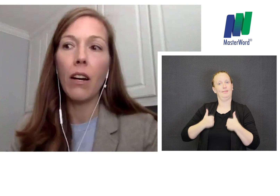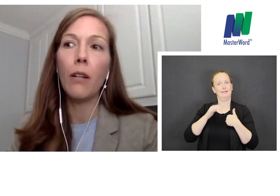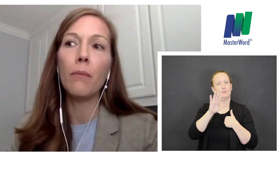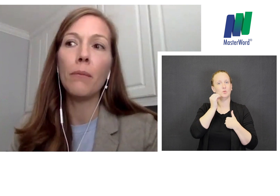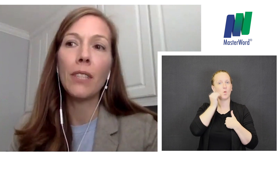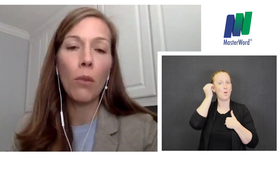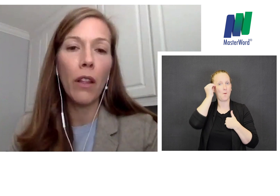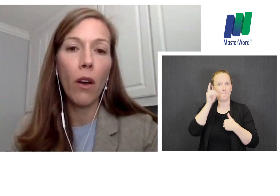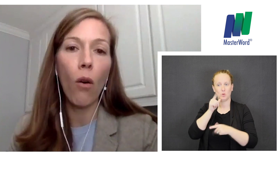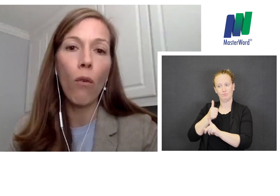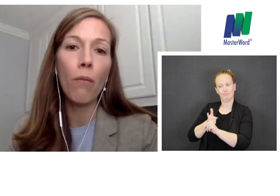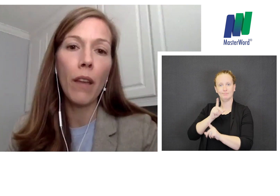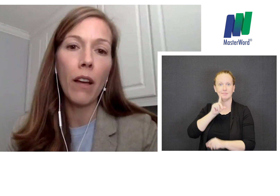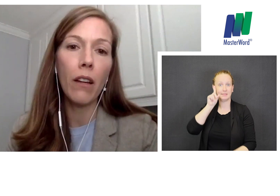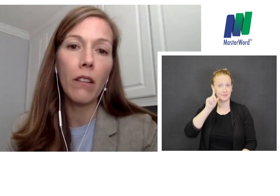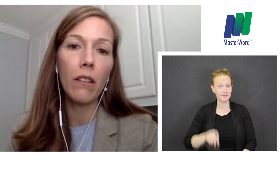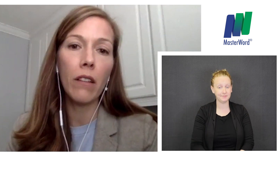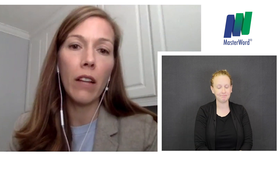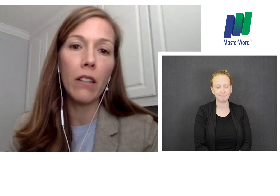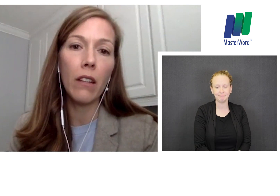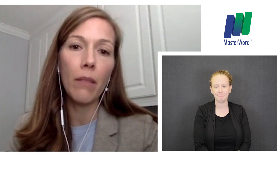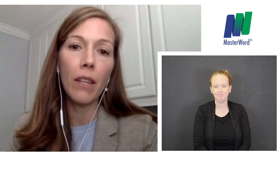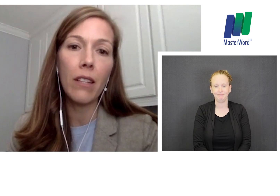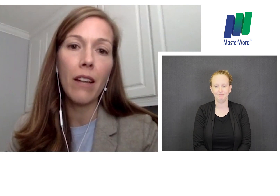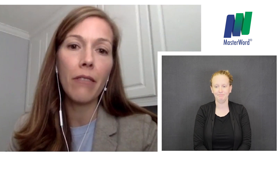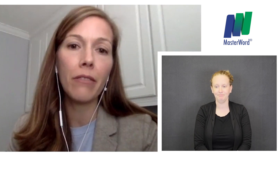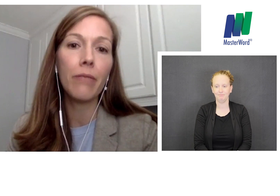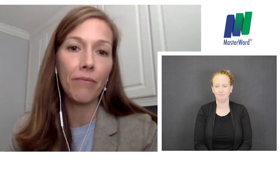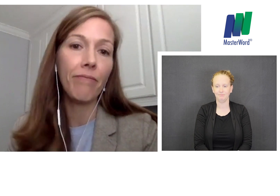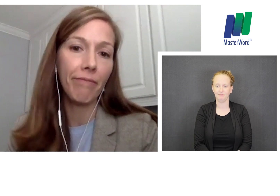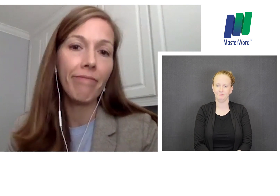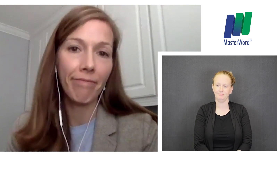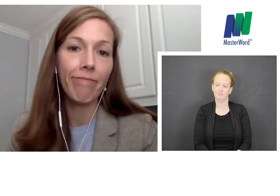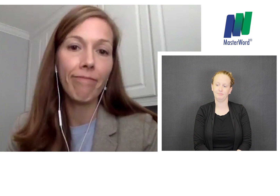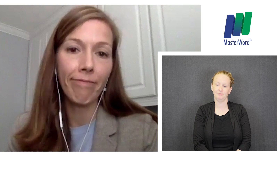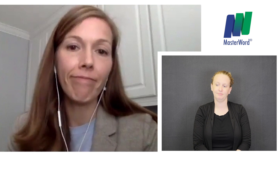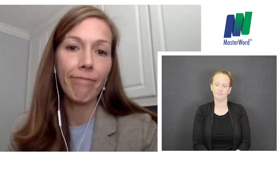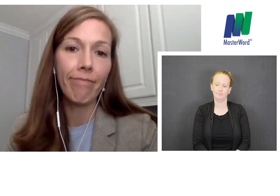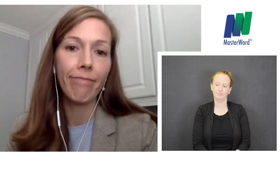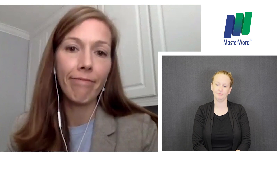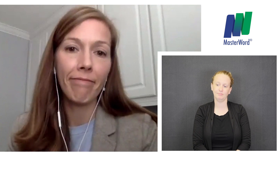have someone in the home that is deaf.